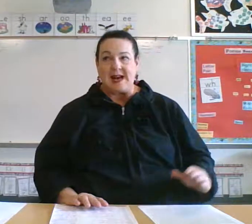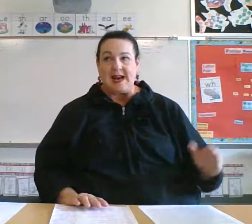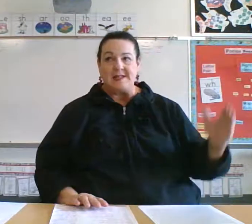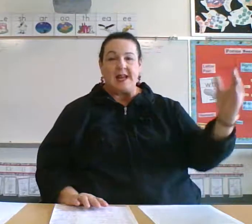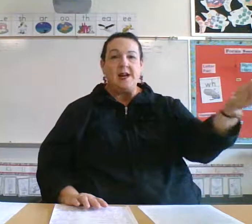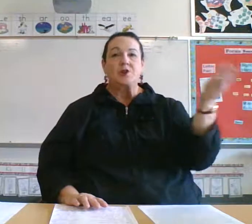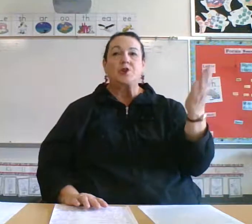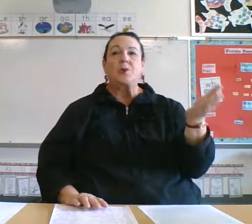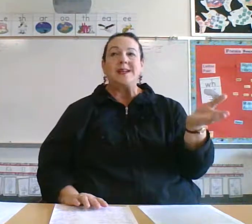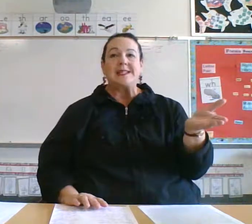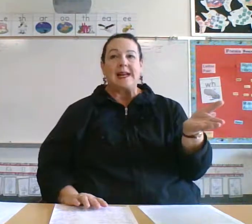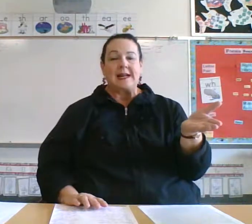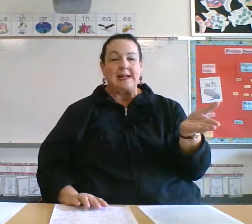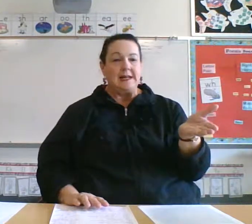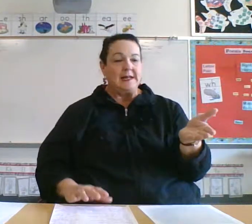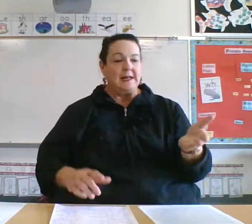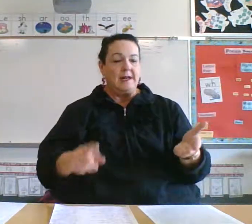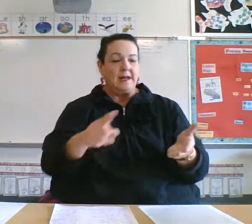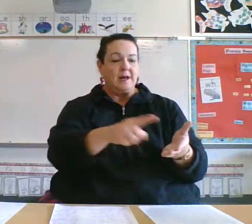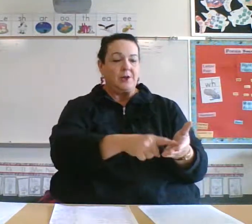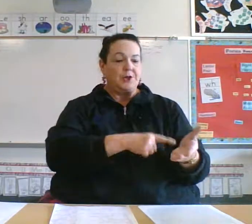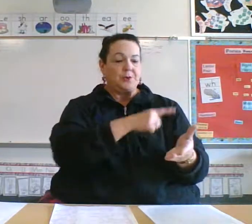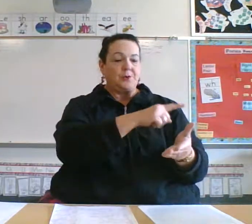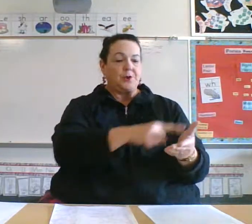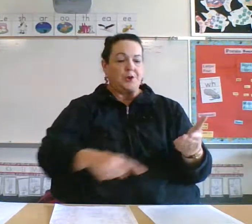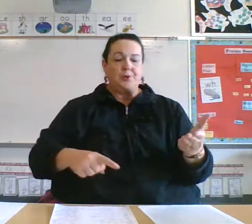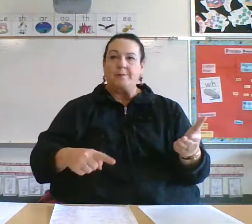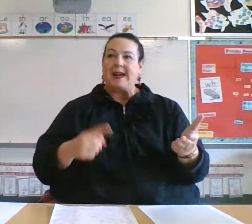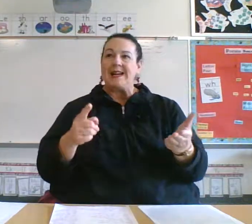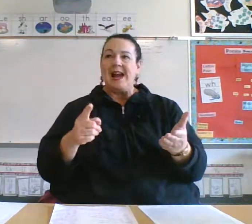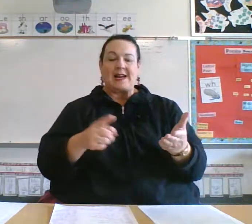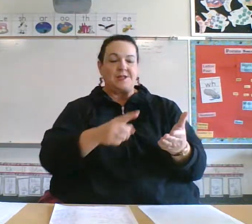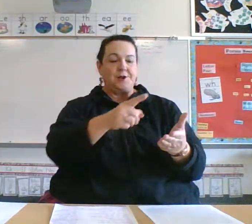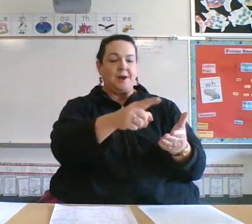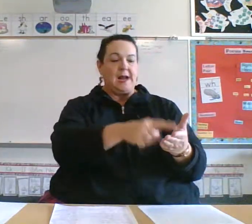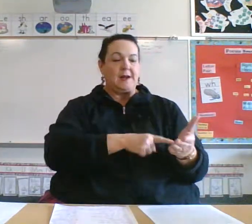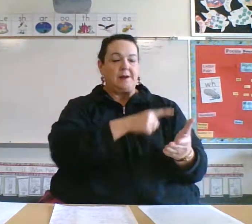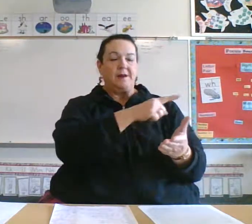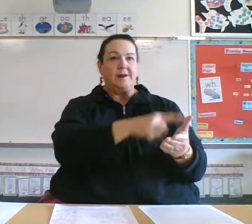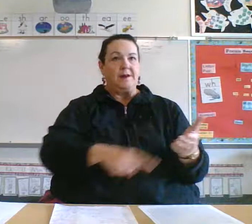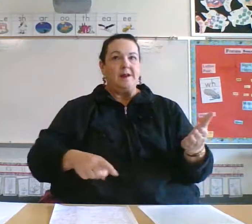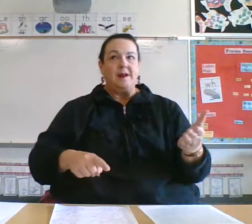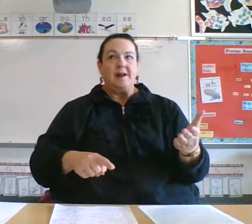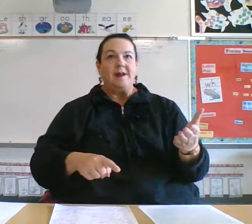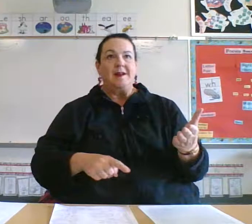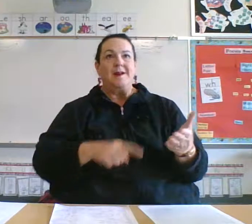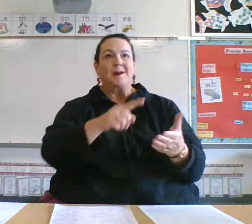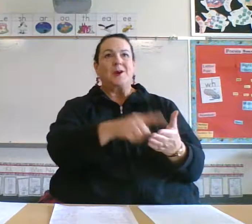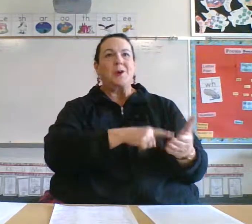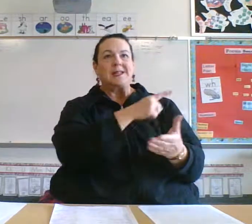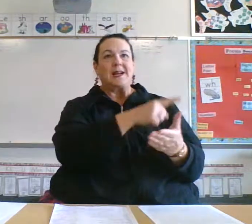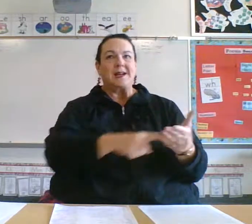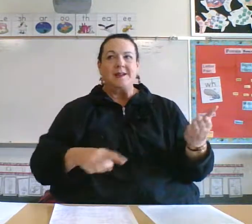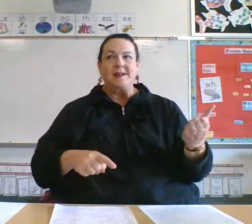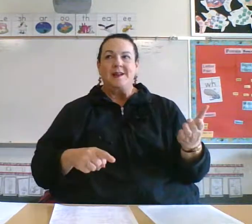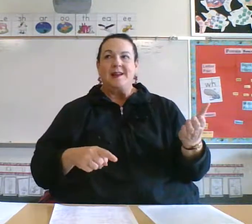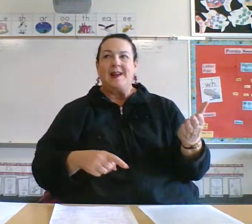Criticize. Here's critic. Make an X in your hand. Critic. He is